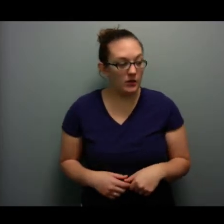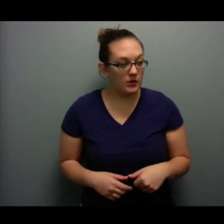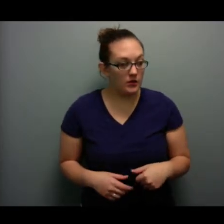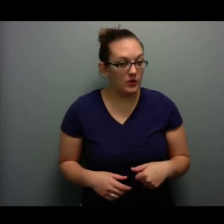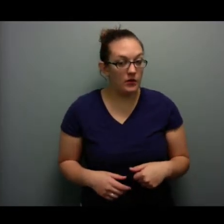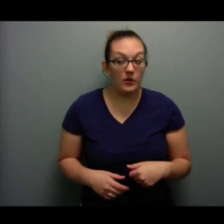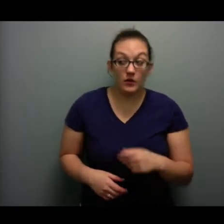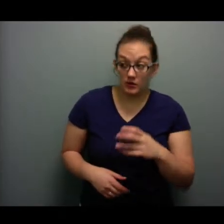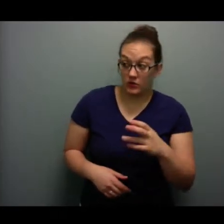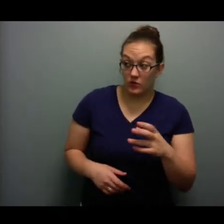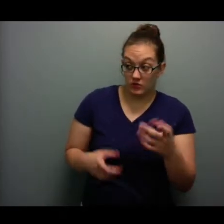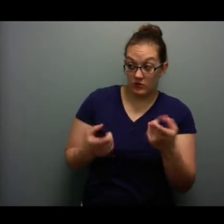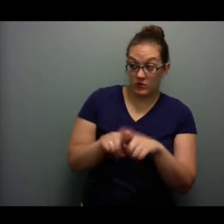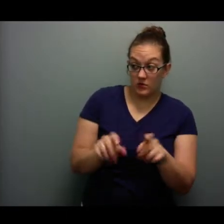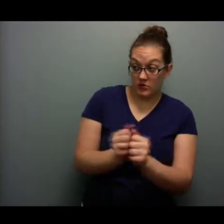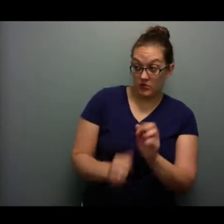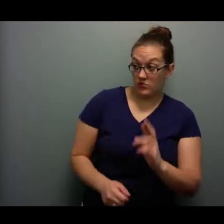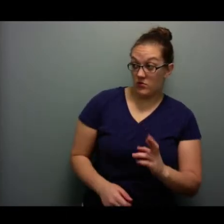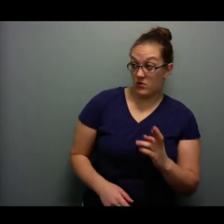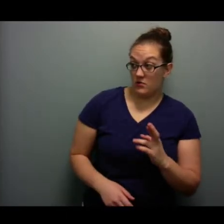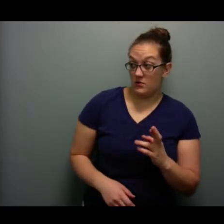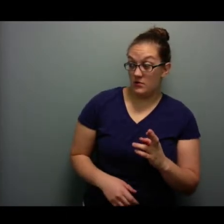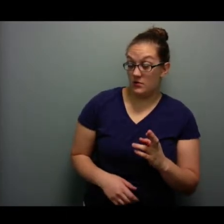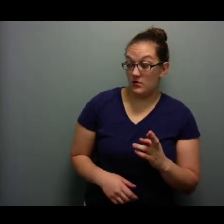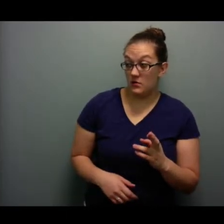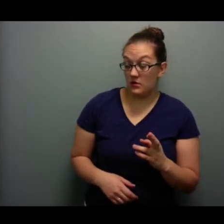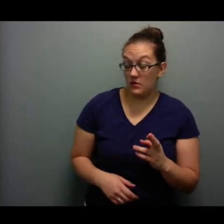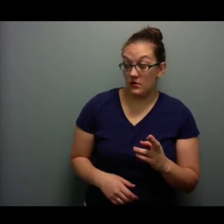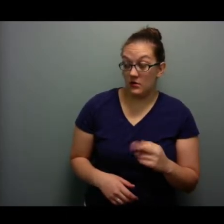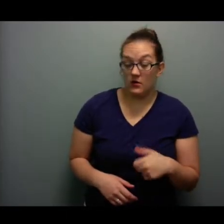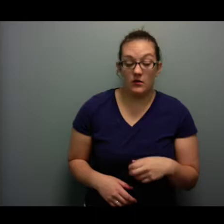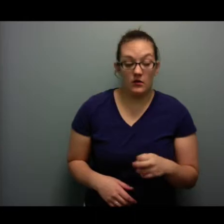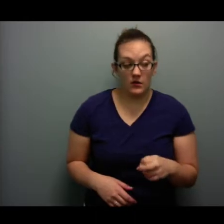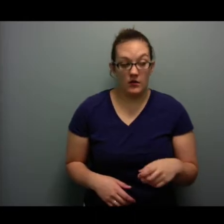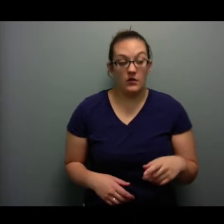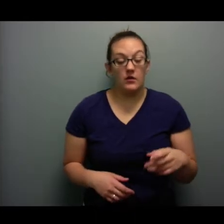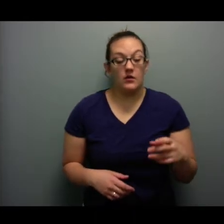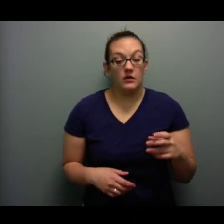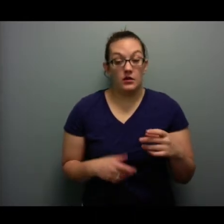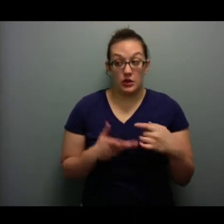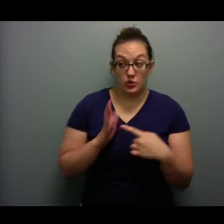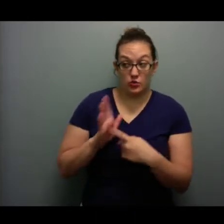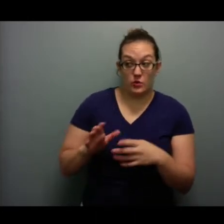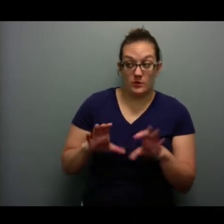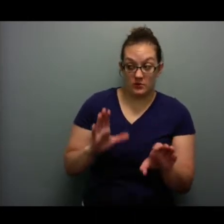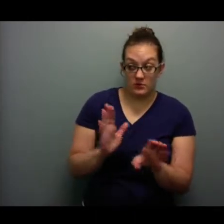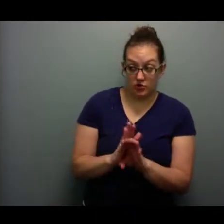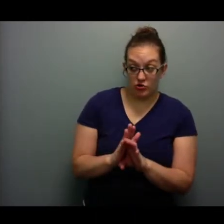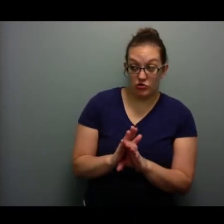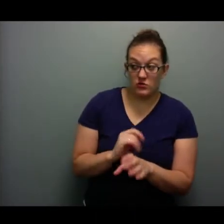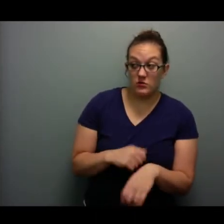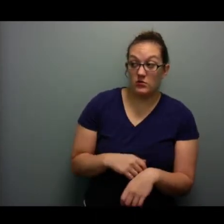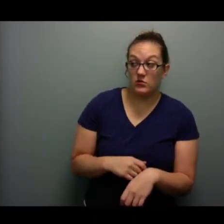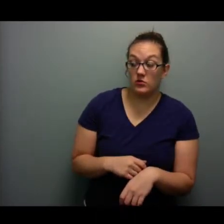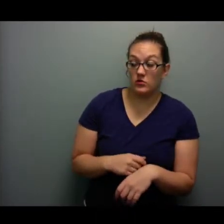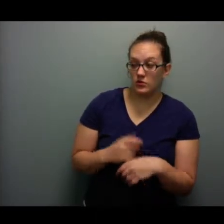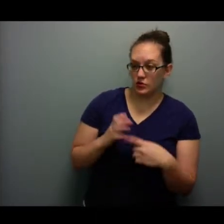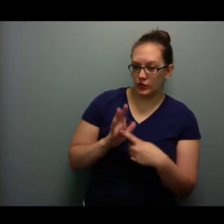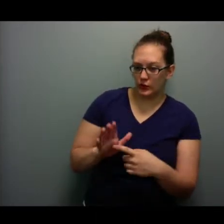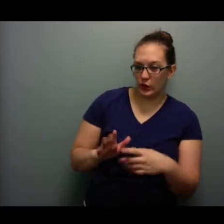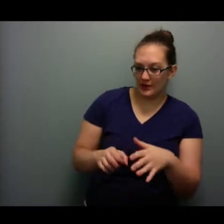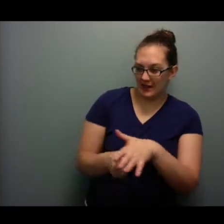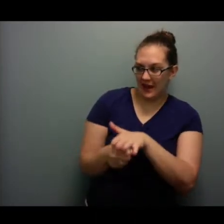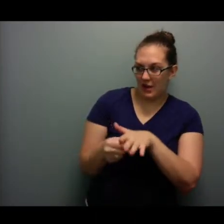Do you agree with Robbie? Okay, could you show me in the picture? If you think you think his area is